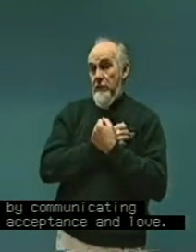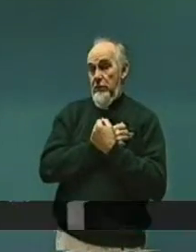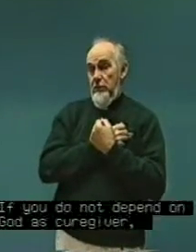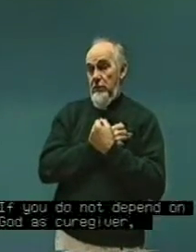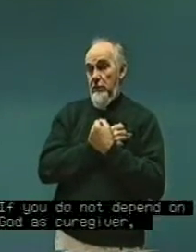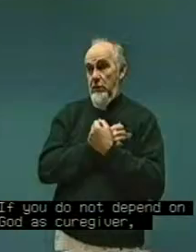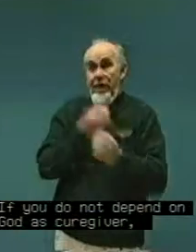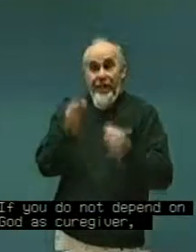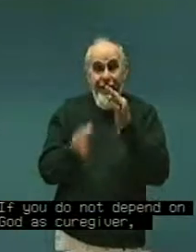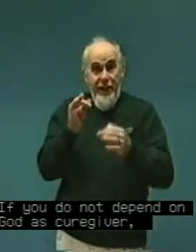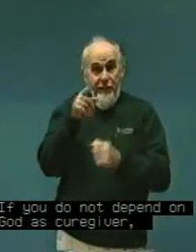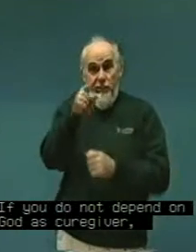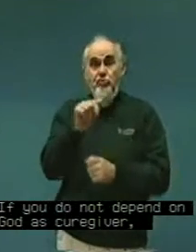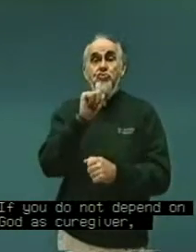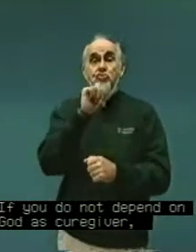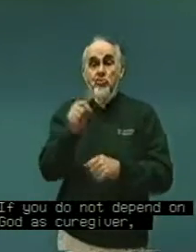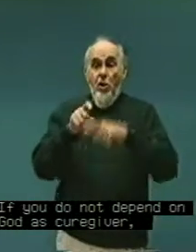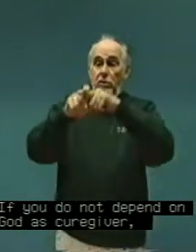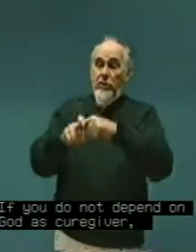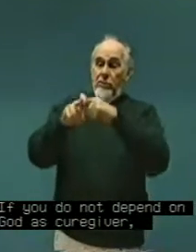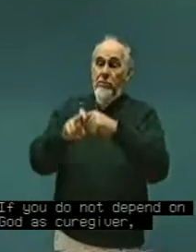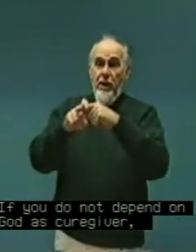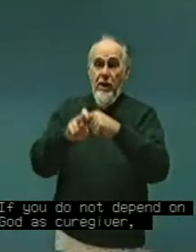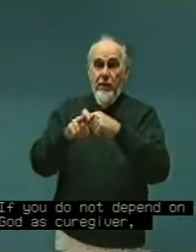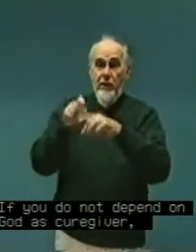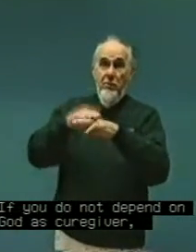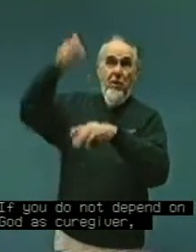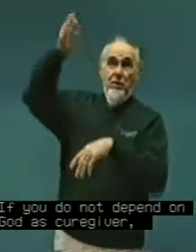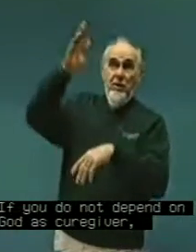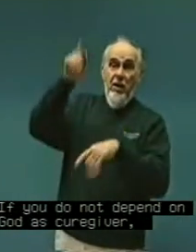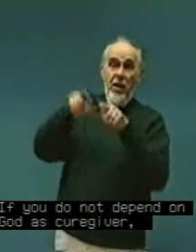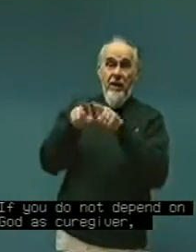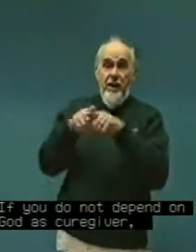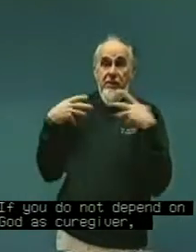love. If you do not depend on God as the caregiver,